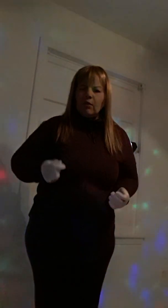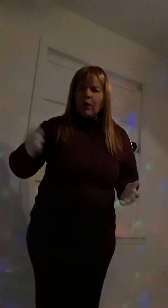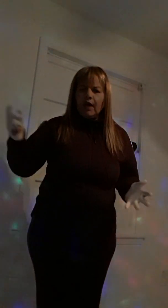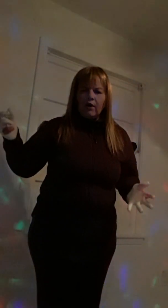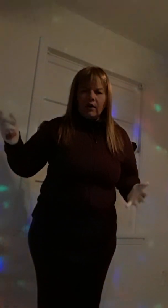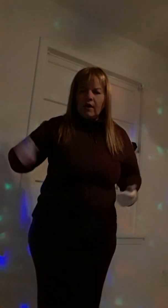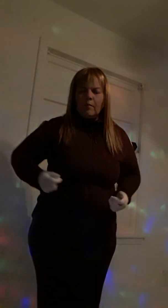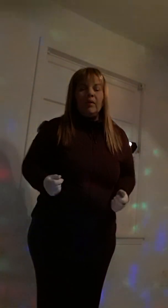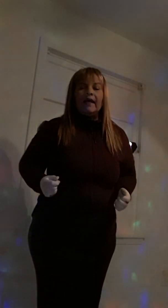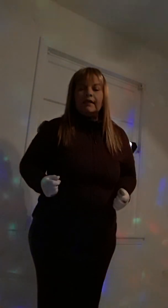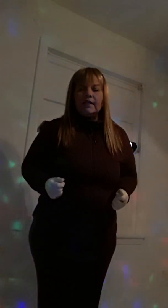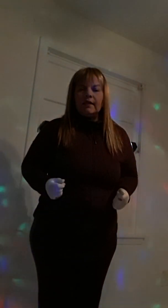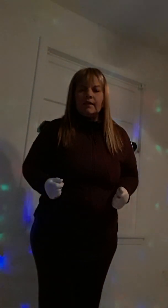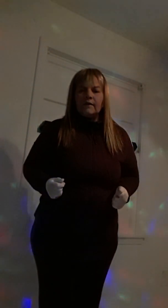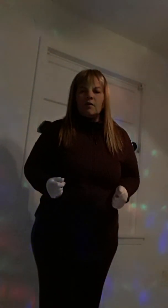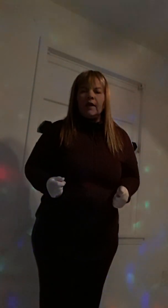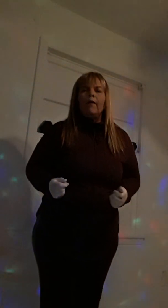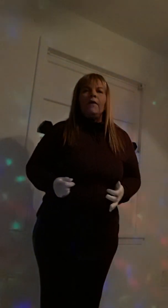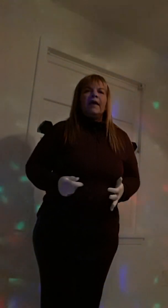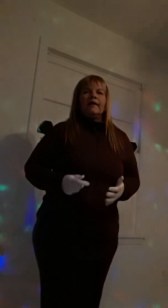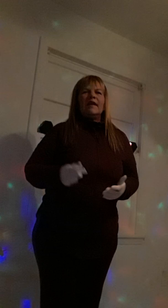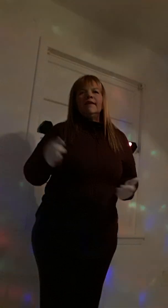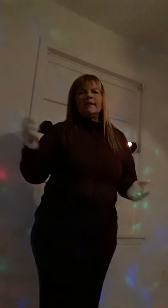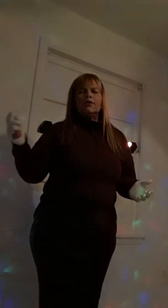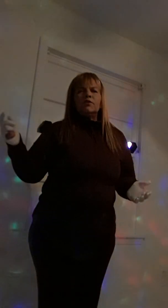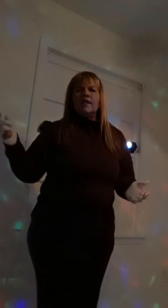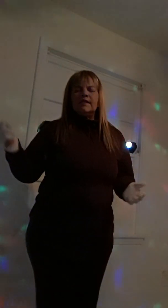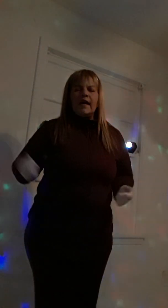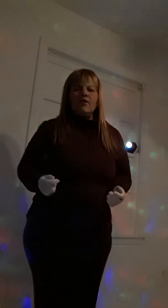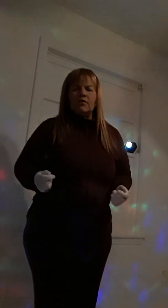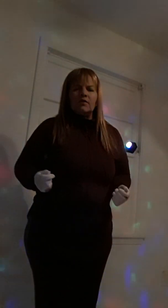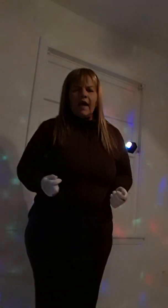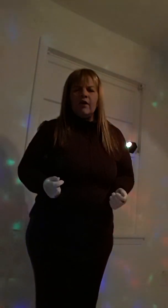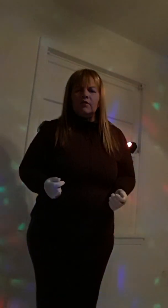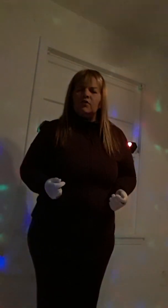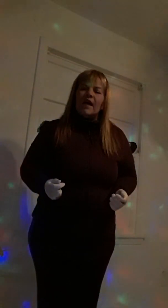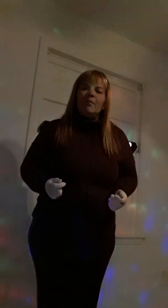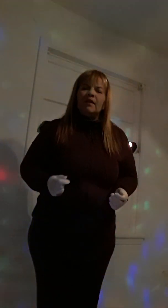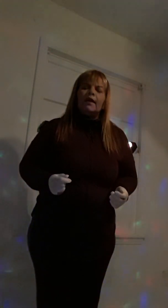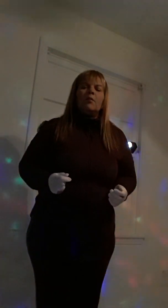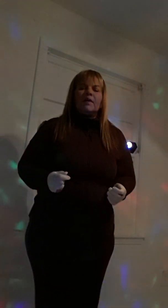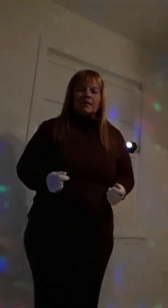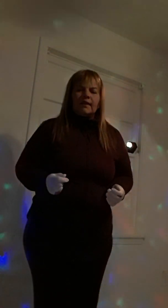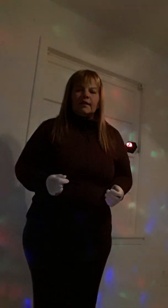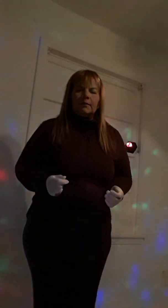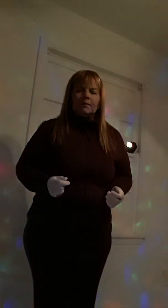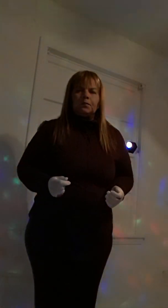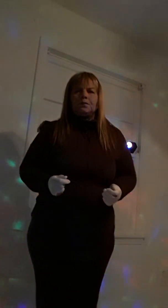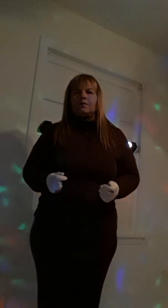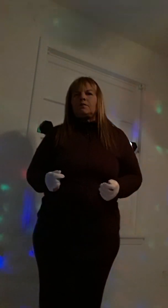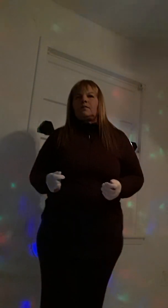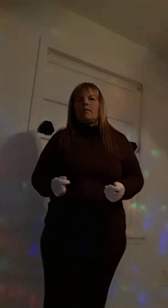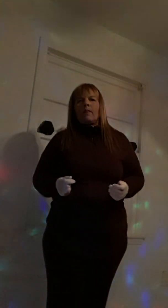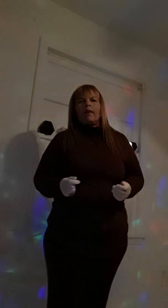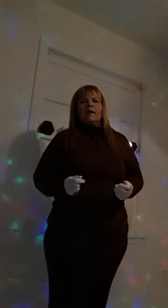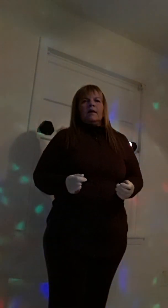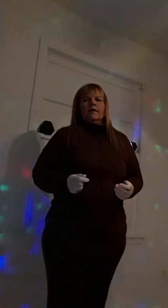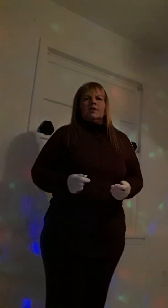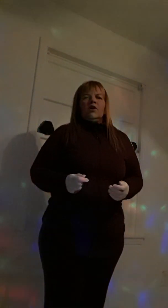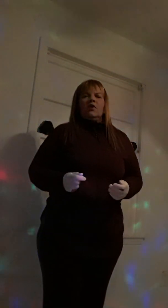already learned plenty, right? A través de estos 6 años, ellos ya aprendieron bastante. So